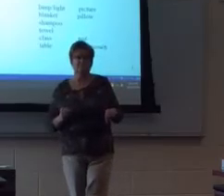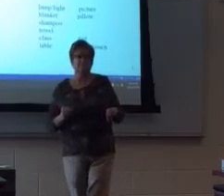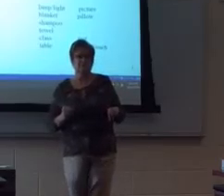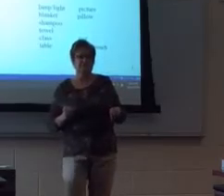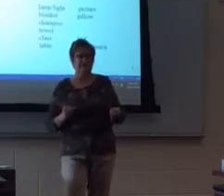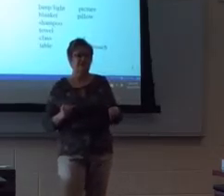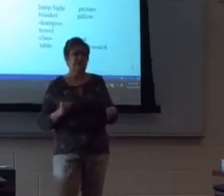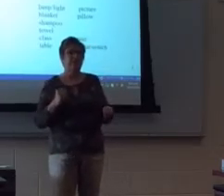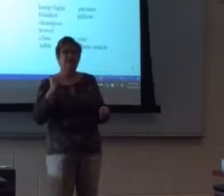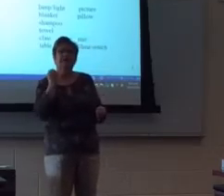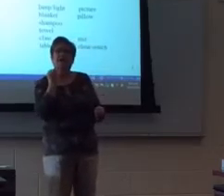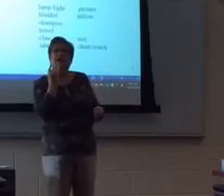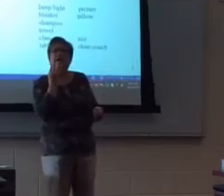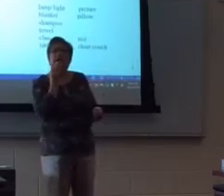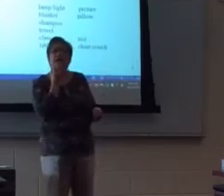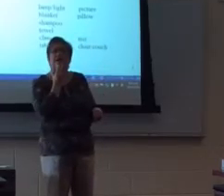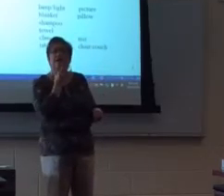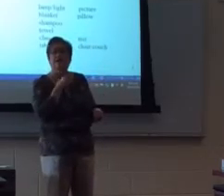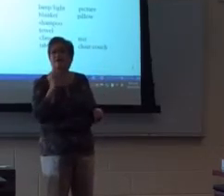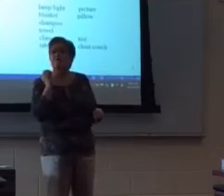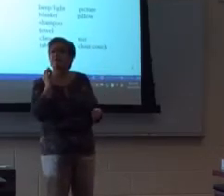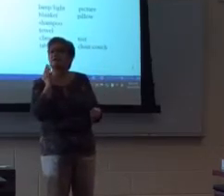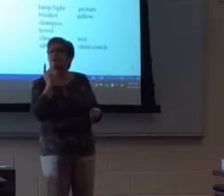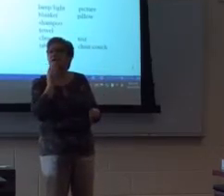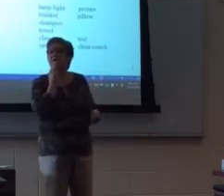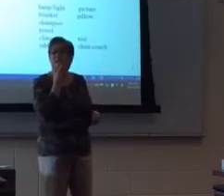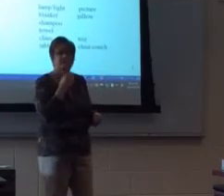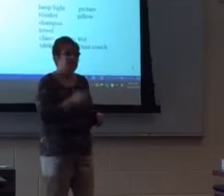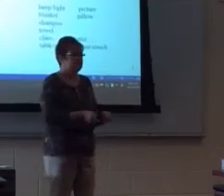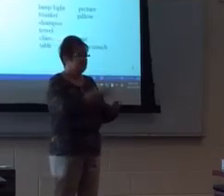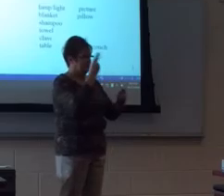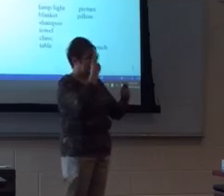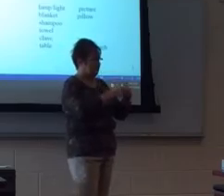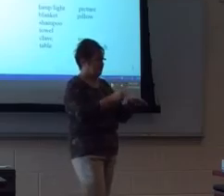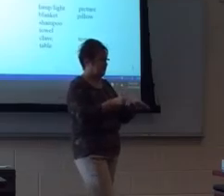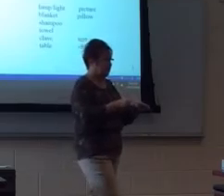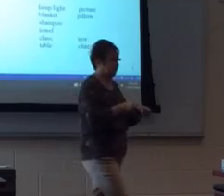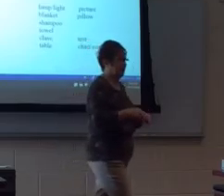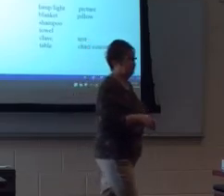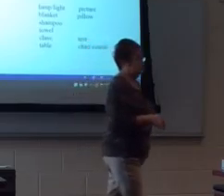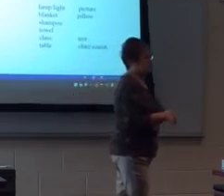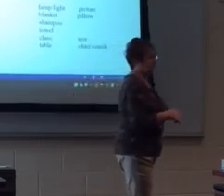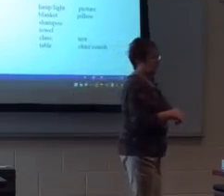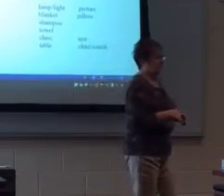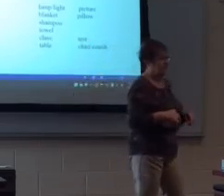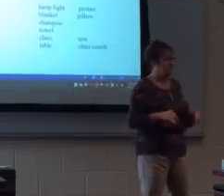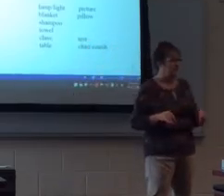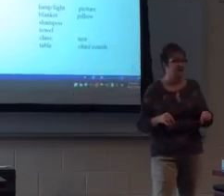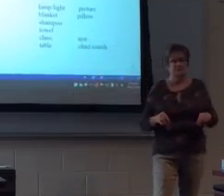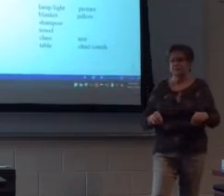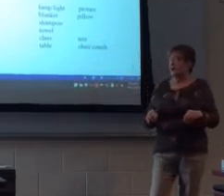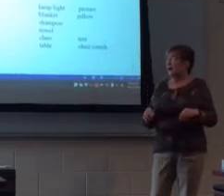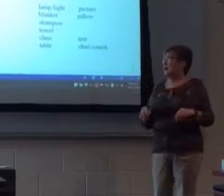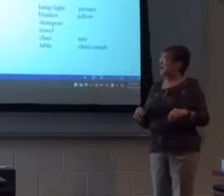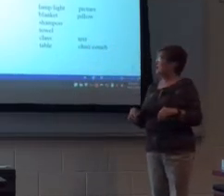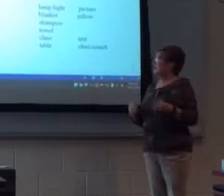or the sign for color? Hello. Color, color, chicken color, eggs, okay?